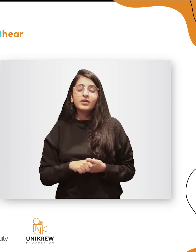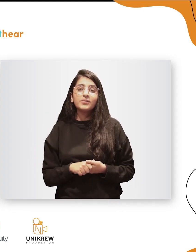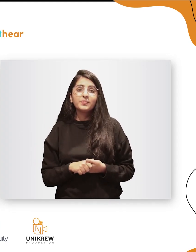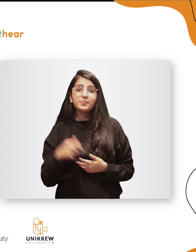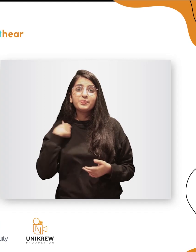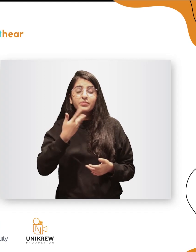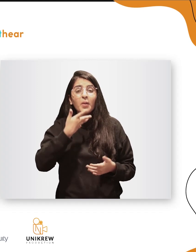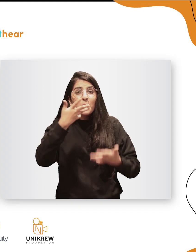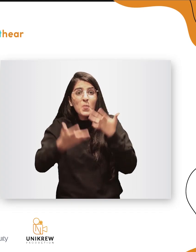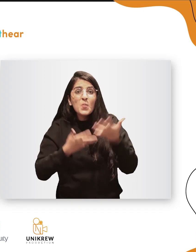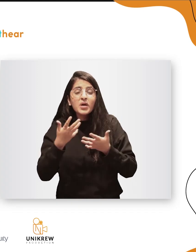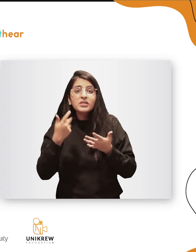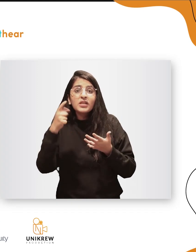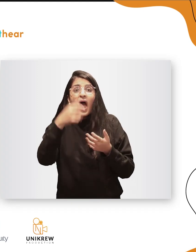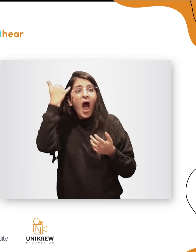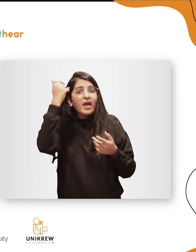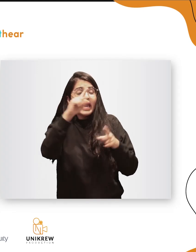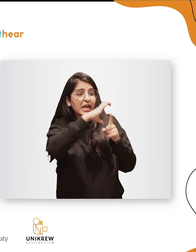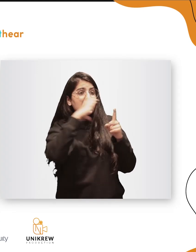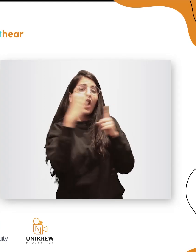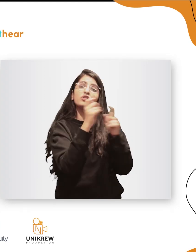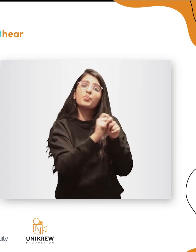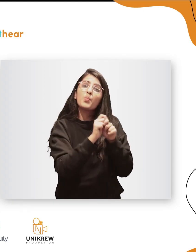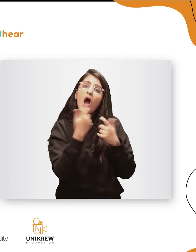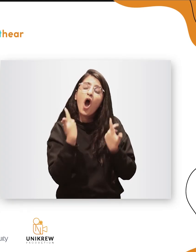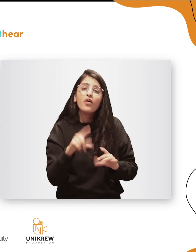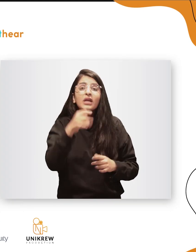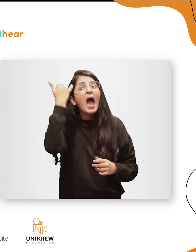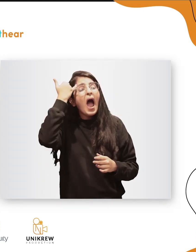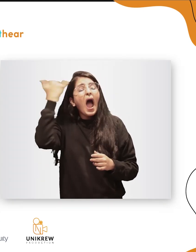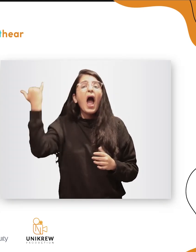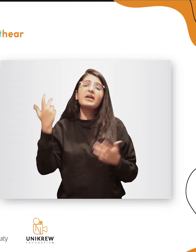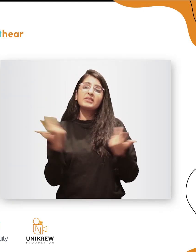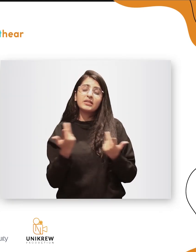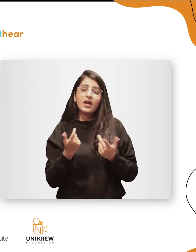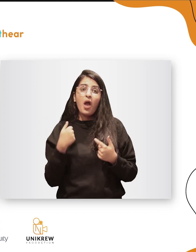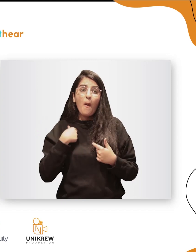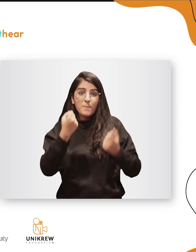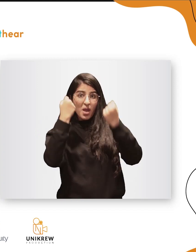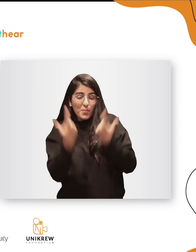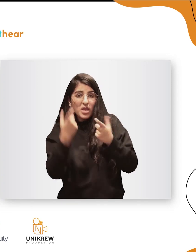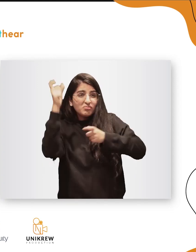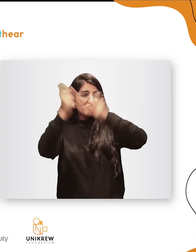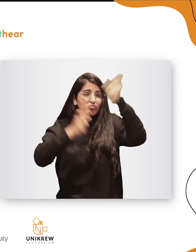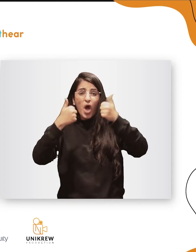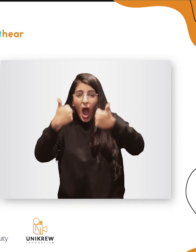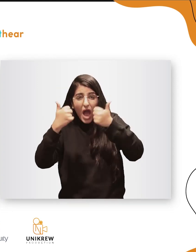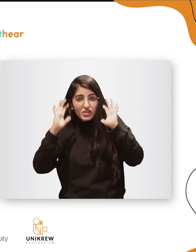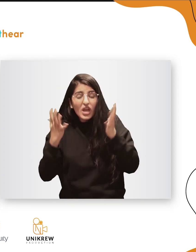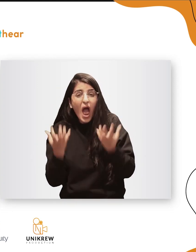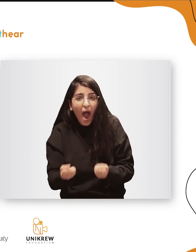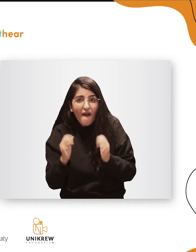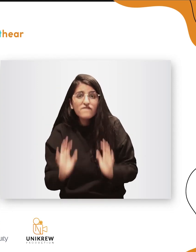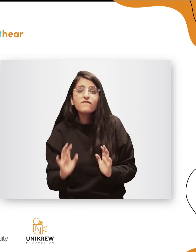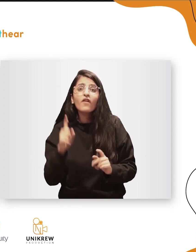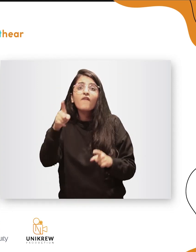council has been formed. And the idea behind that is that we have some of the best people